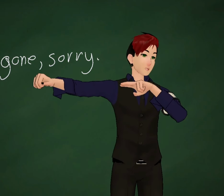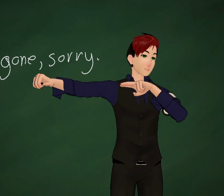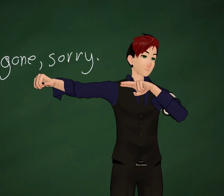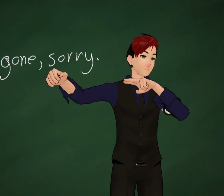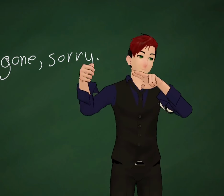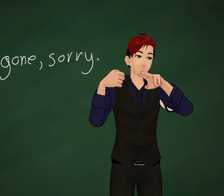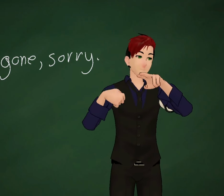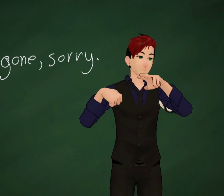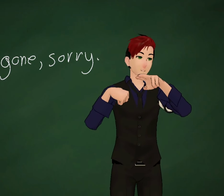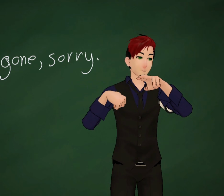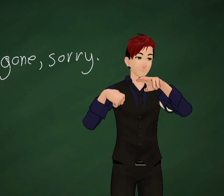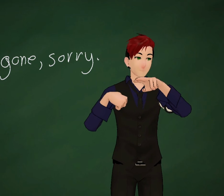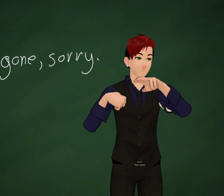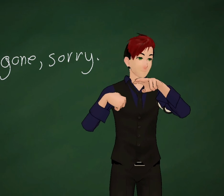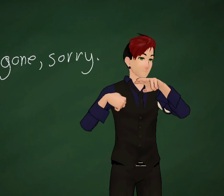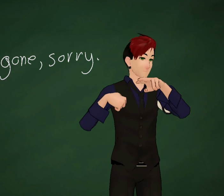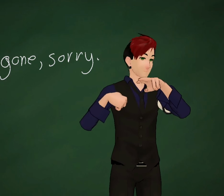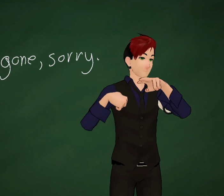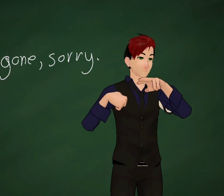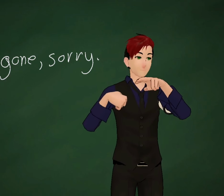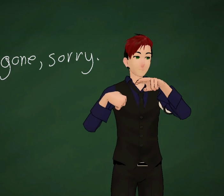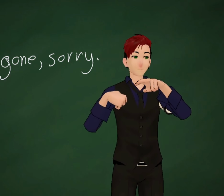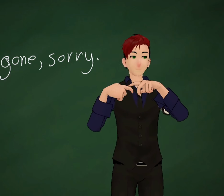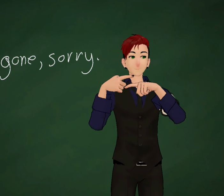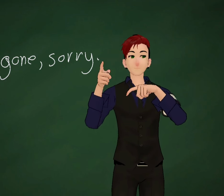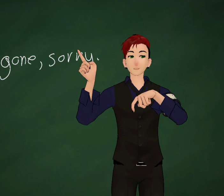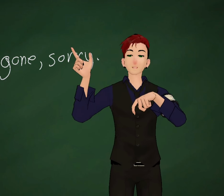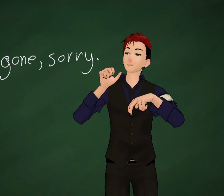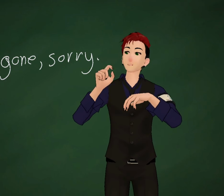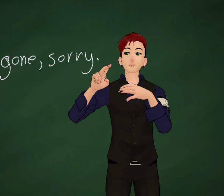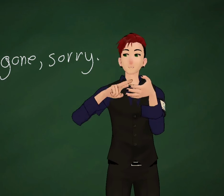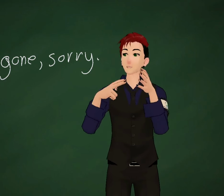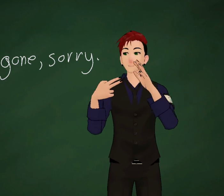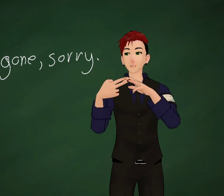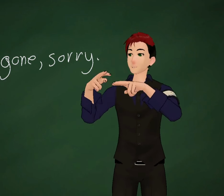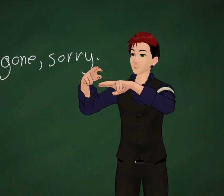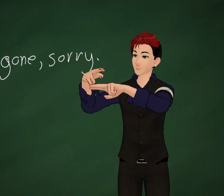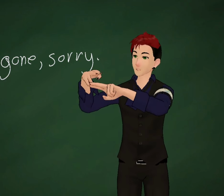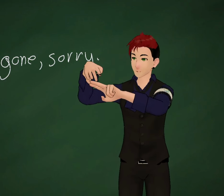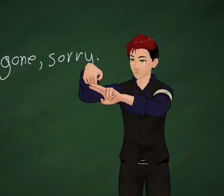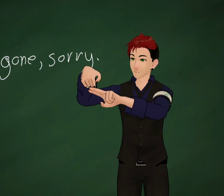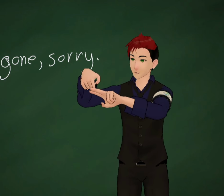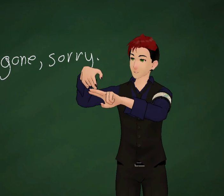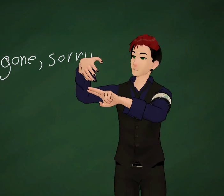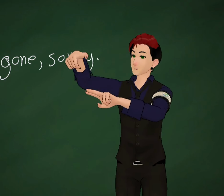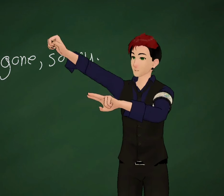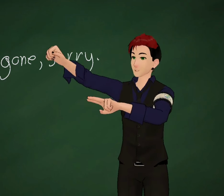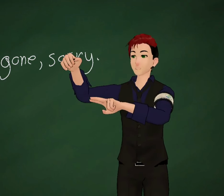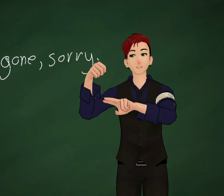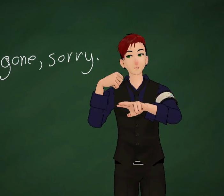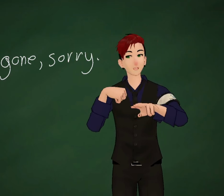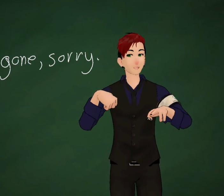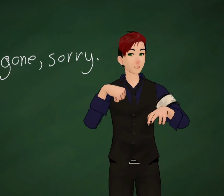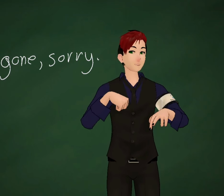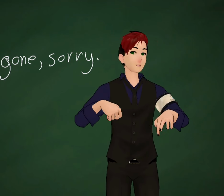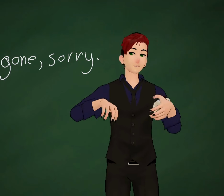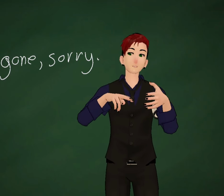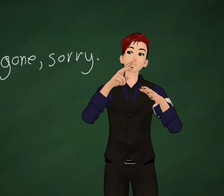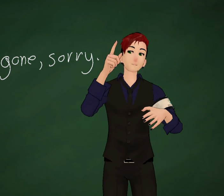gone. Sorry. But again, that does not actually mean there was a train, it is gone, I am so sorry. It means